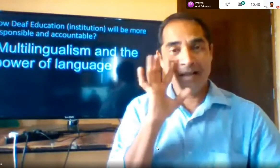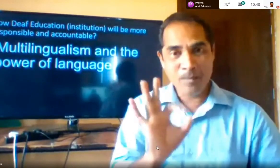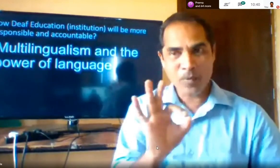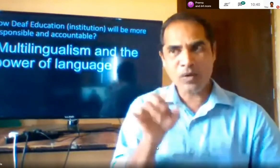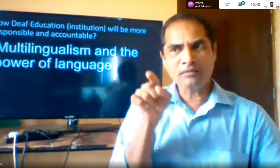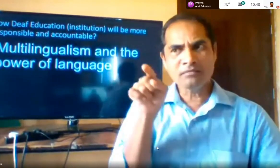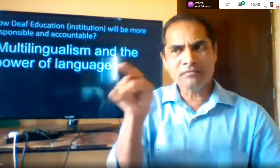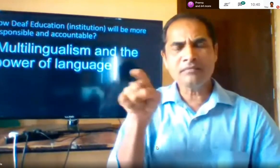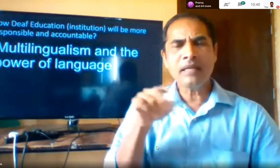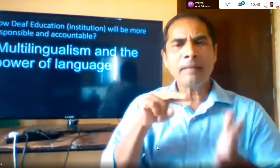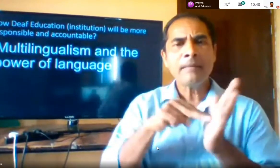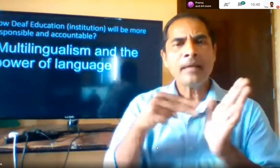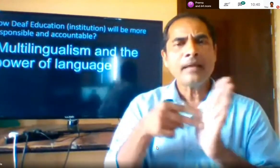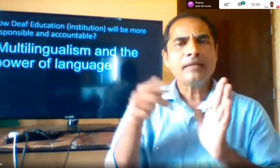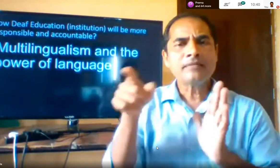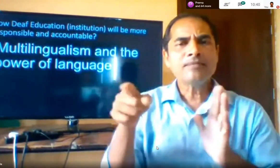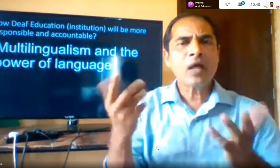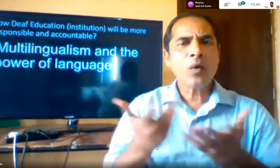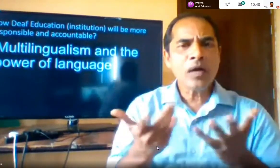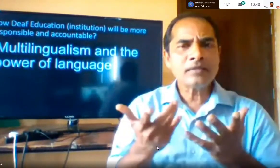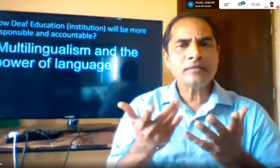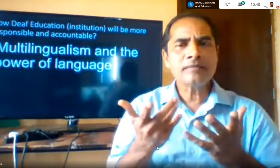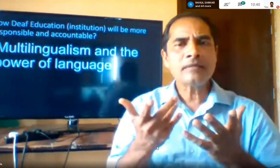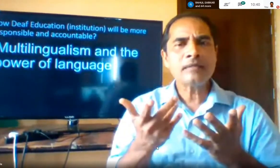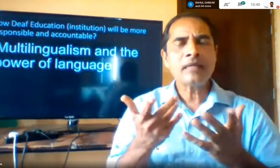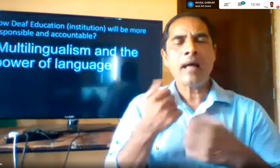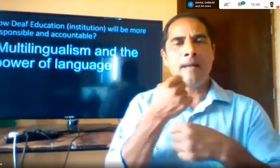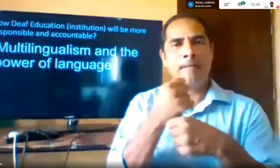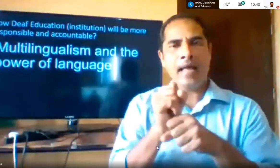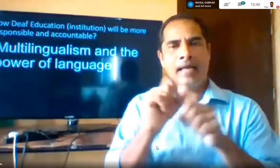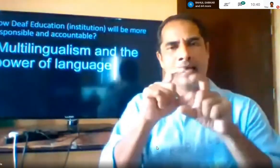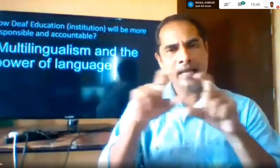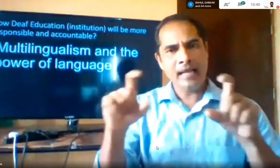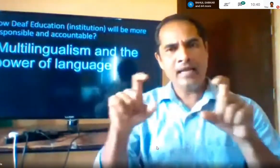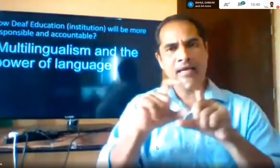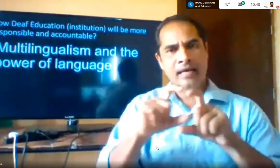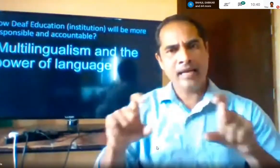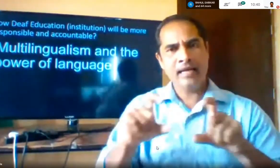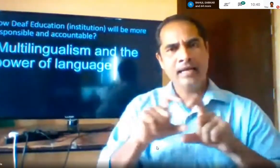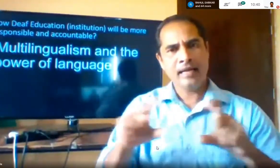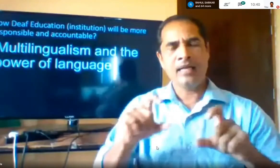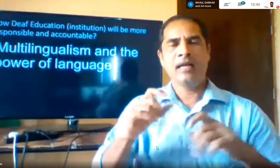So deaf people, sign language. So what is the meaning of that?